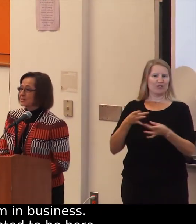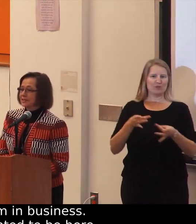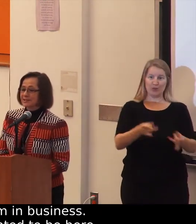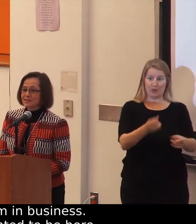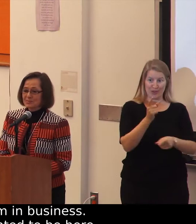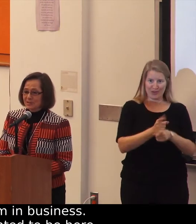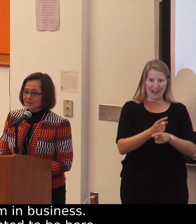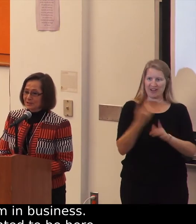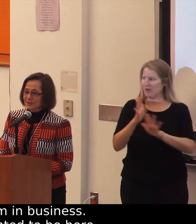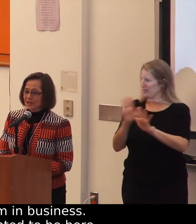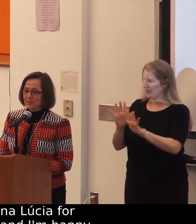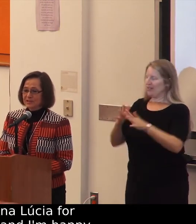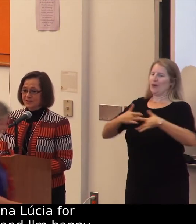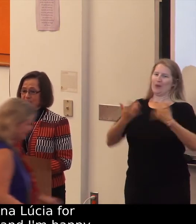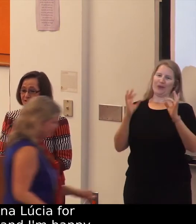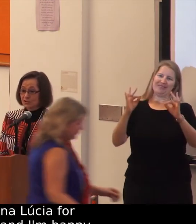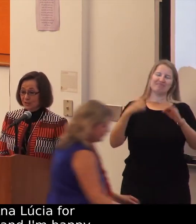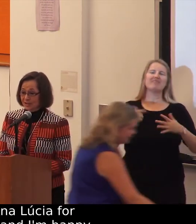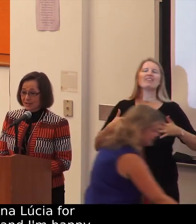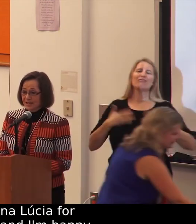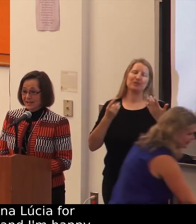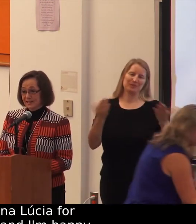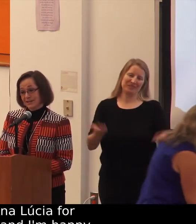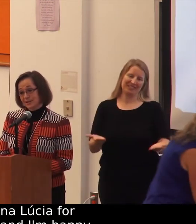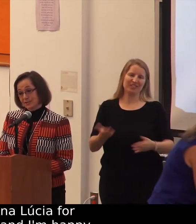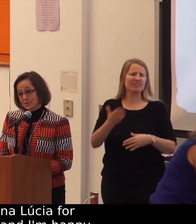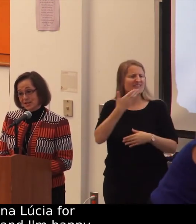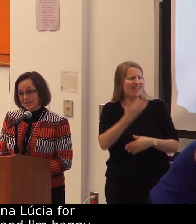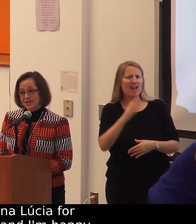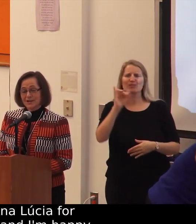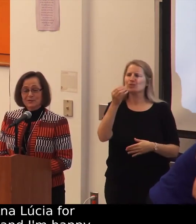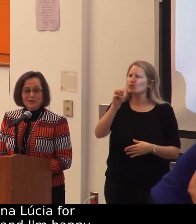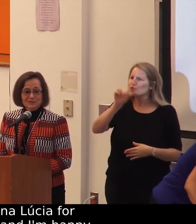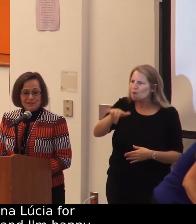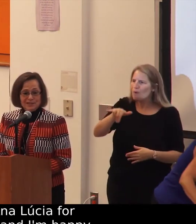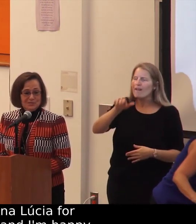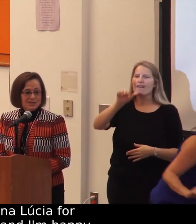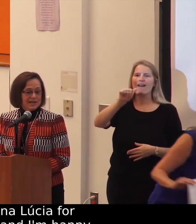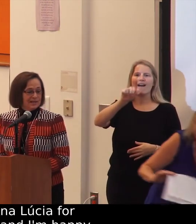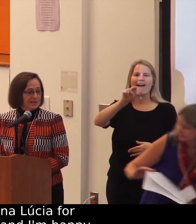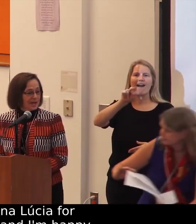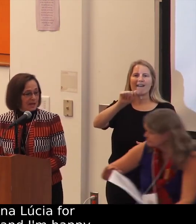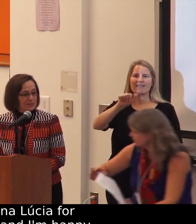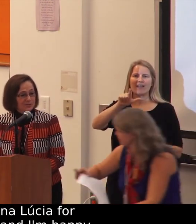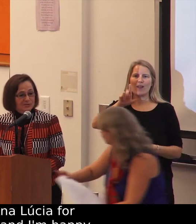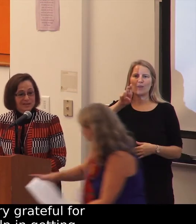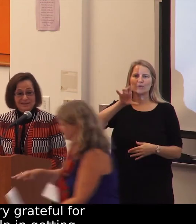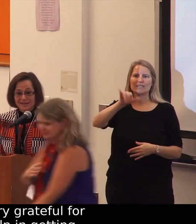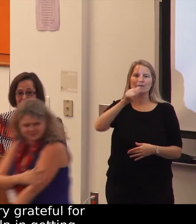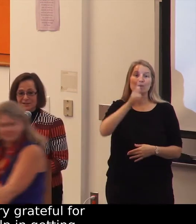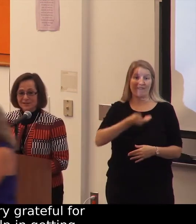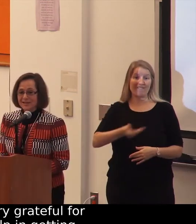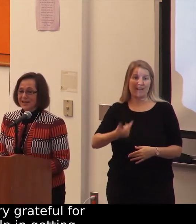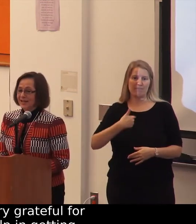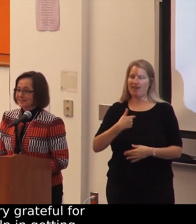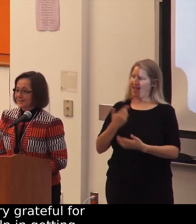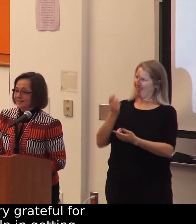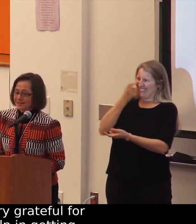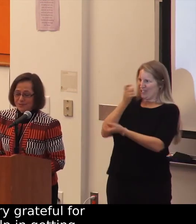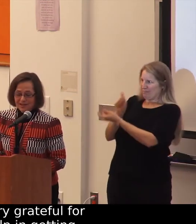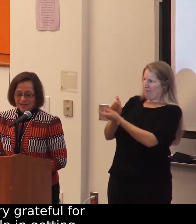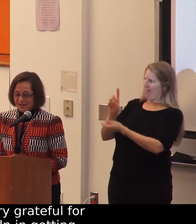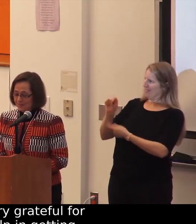So I'm delighted to be here. I want to thank Joy and Ana Lucia for inviting me, and I'm happy to have met Danielle,